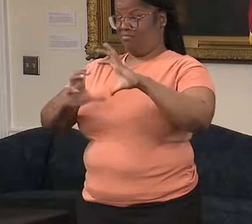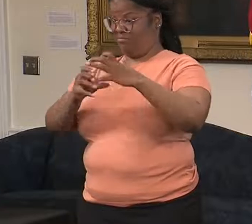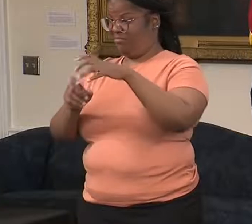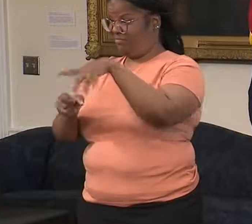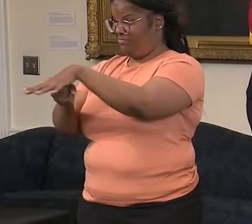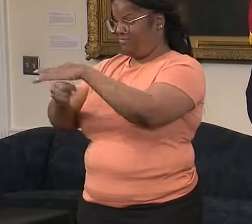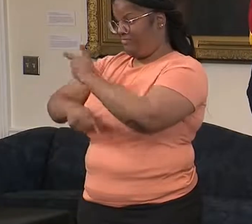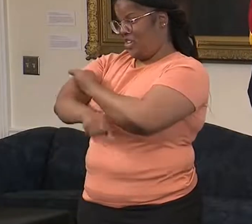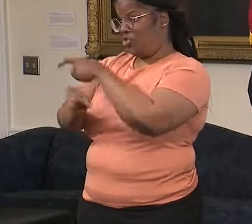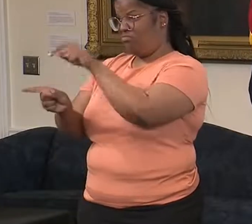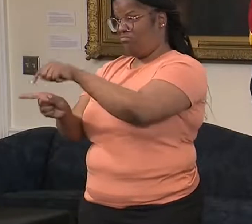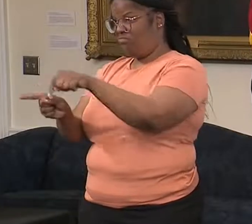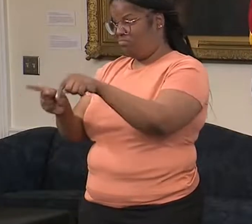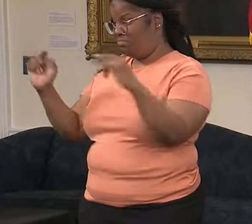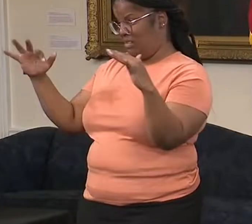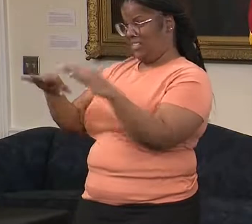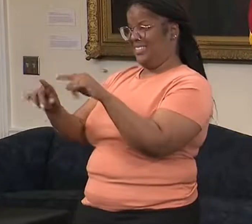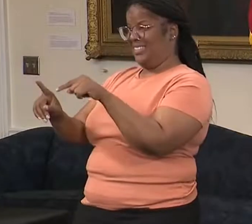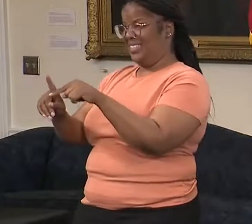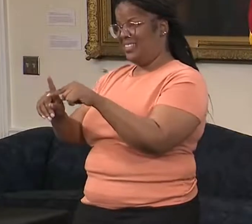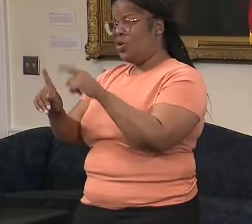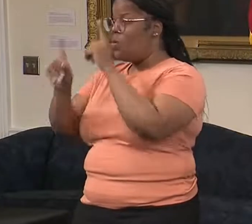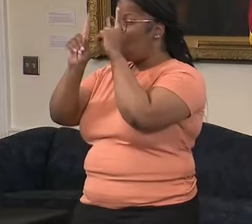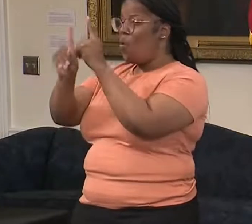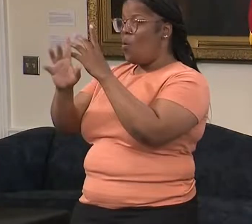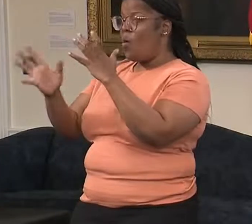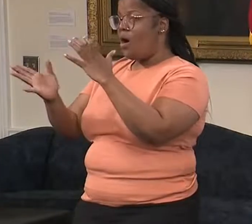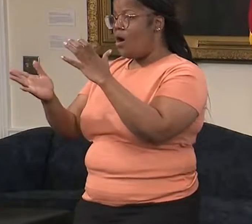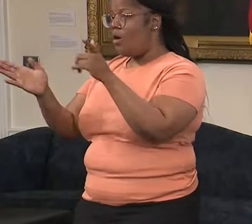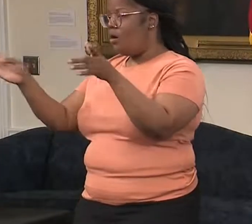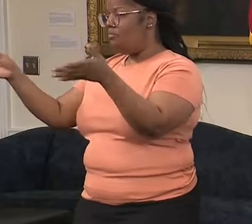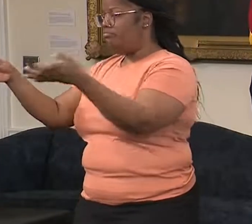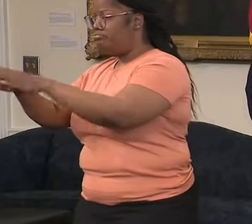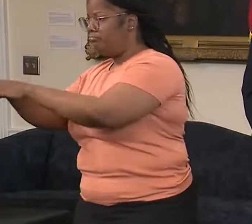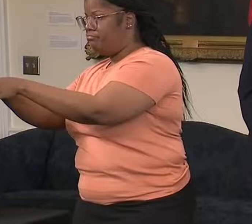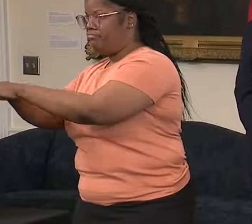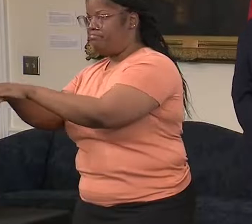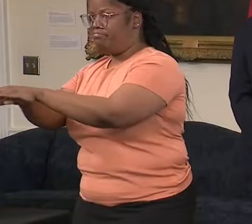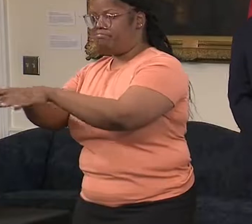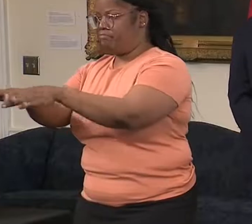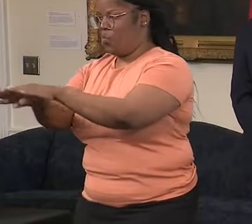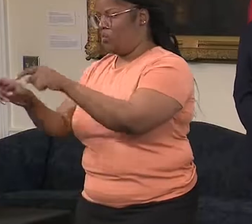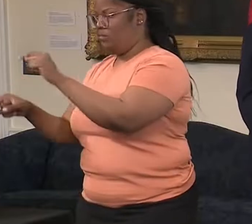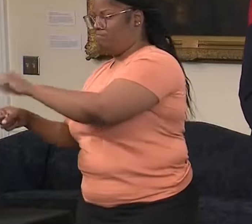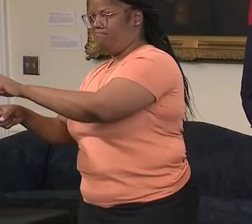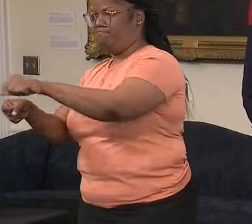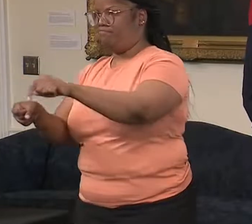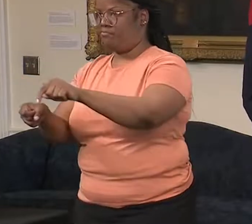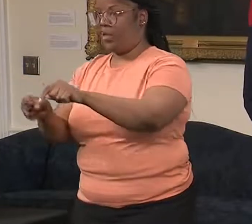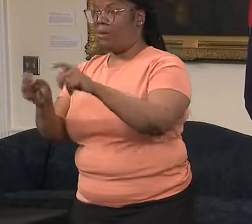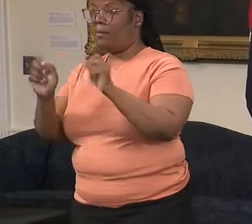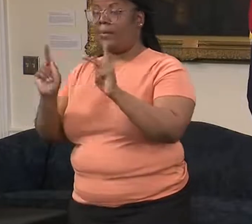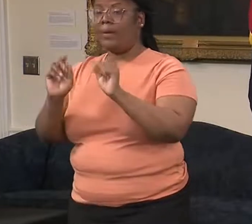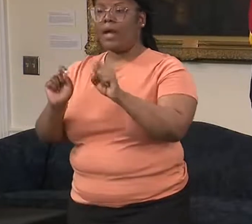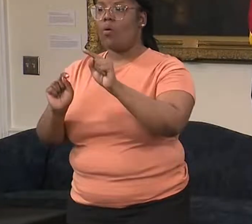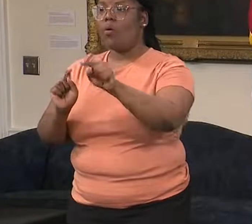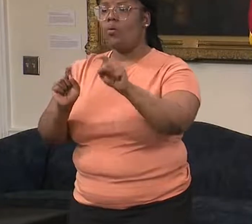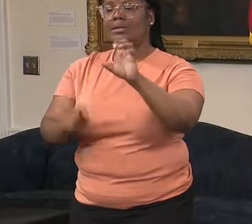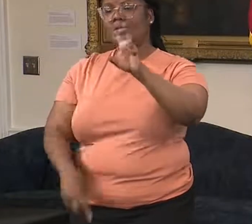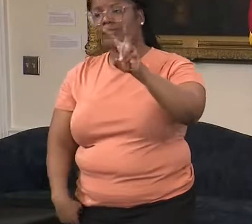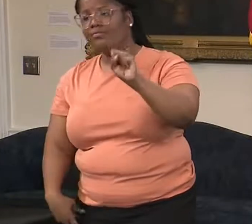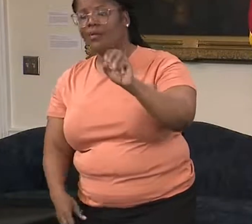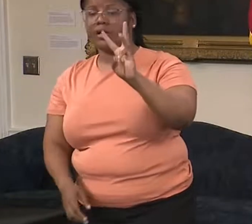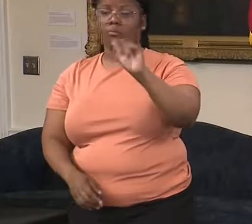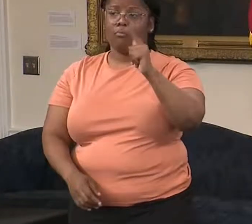people can get it at the CVS or Walgreens or Giant or Walmart or their doctor's offices. But in the meantime, we want to run as many people